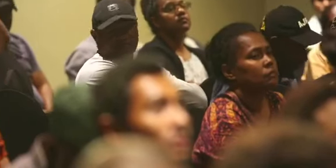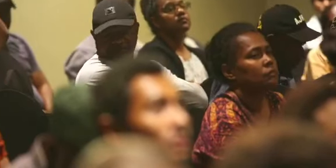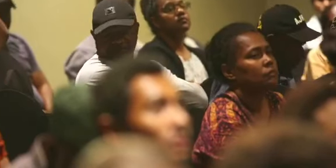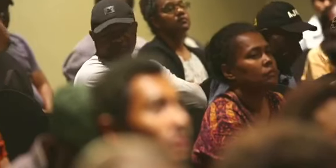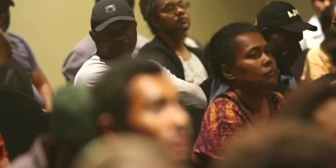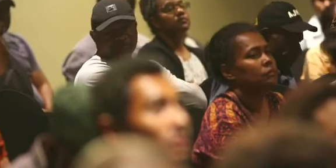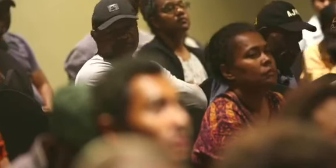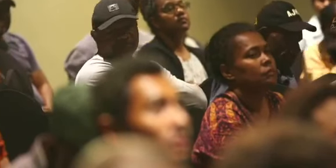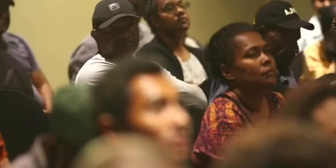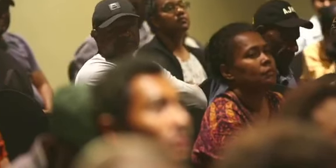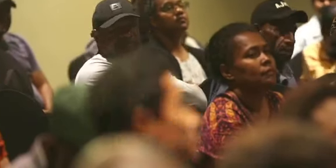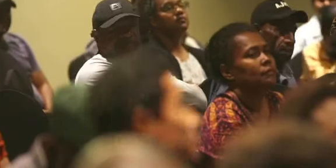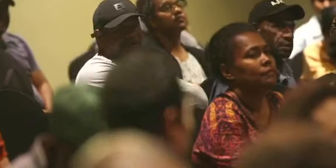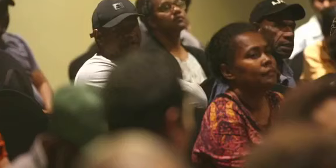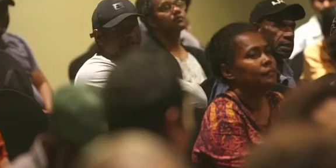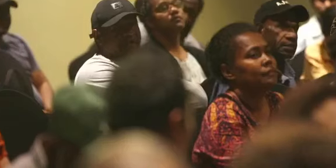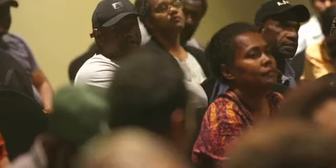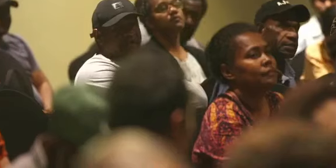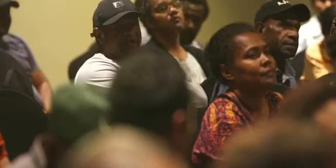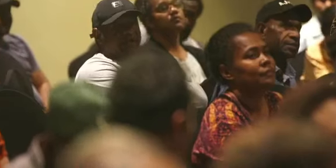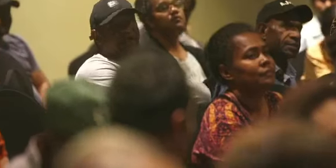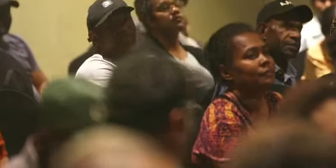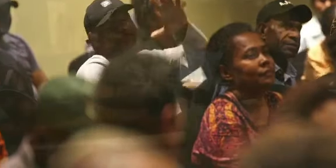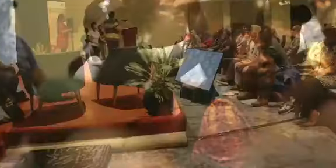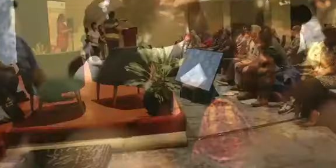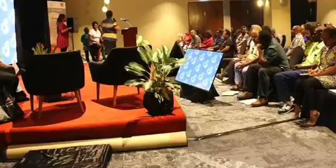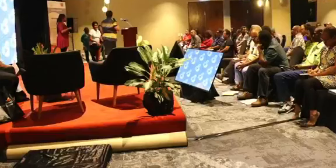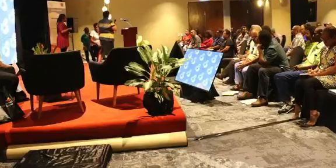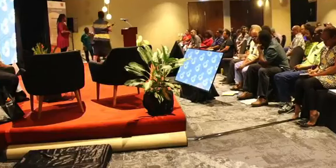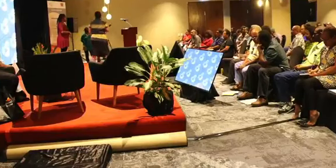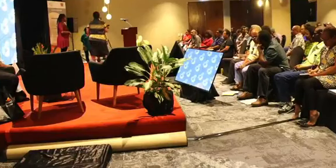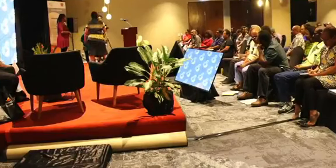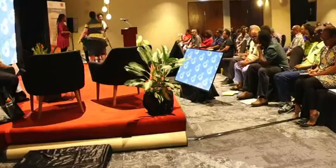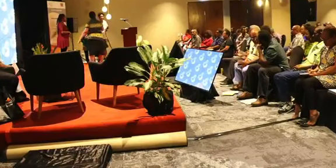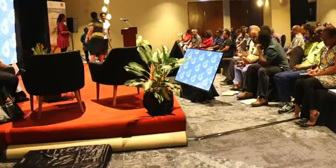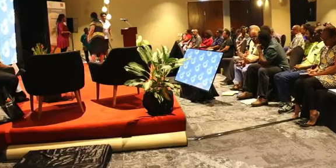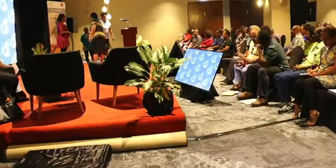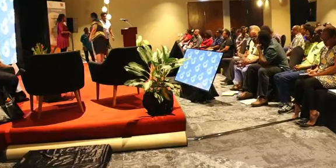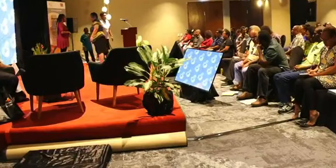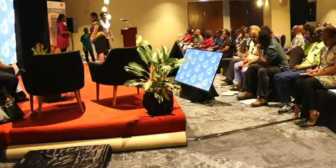operate. Is that okay? All right, good.